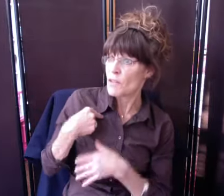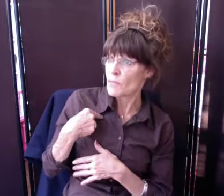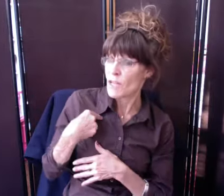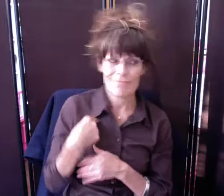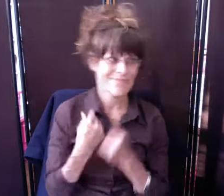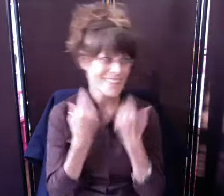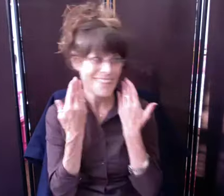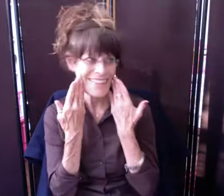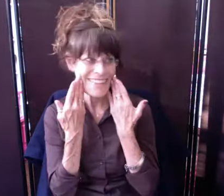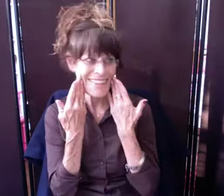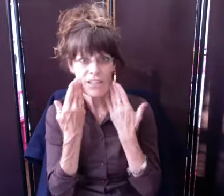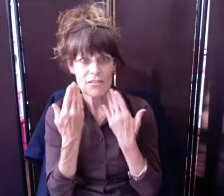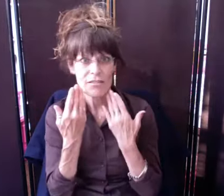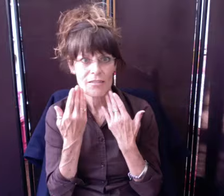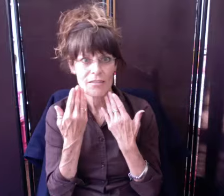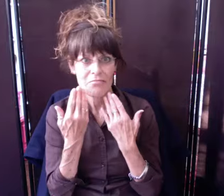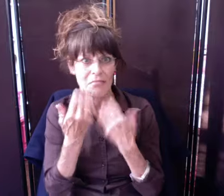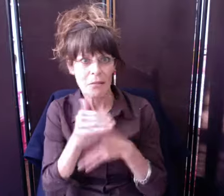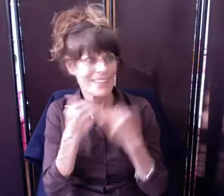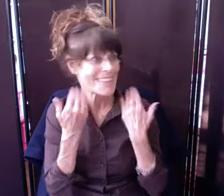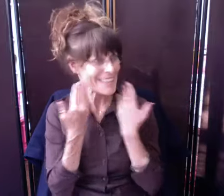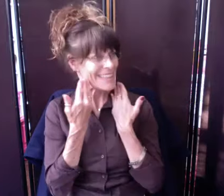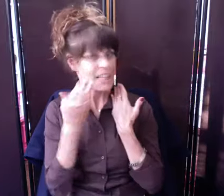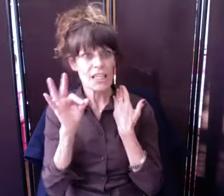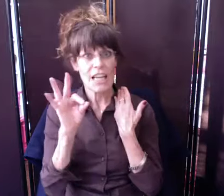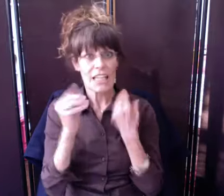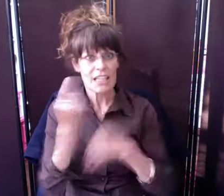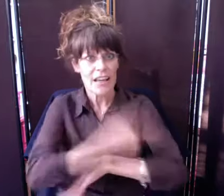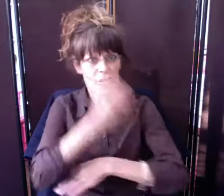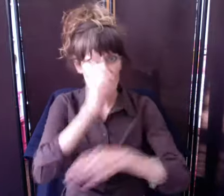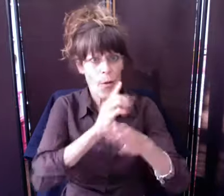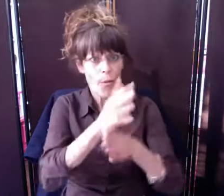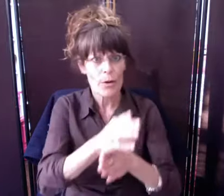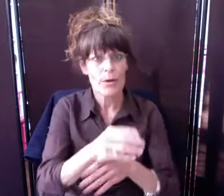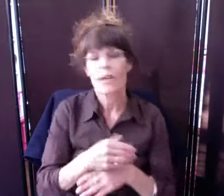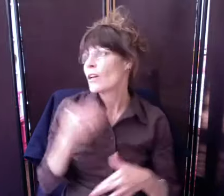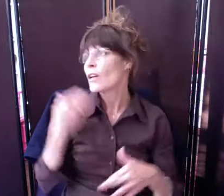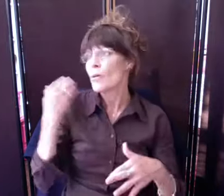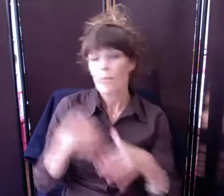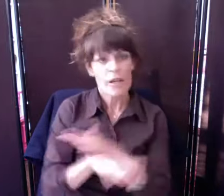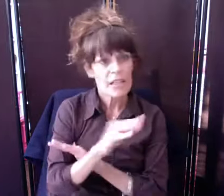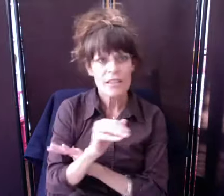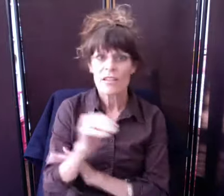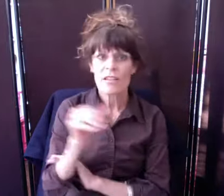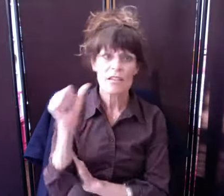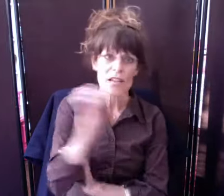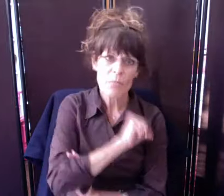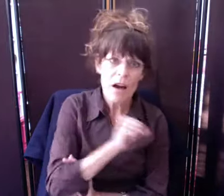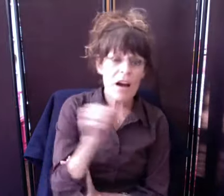wisdom of her 90 days. And we went to the club. Of course, I got in a fight. And so I started asking Crystal